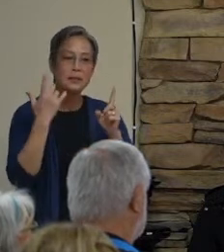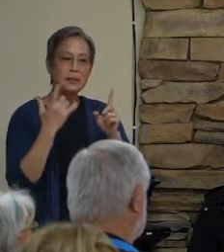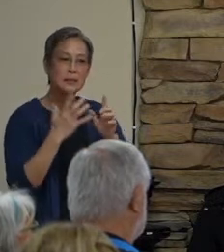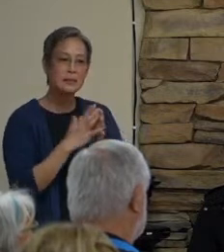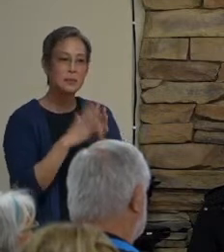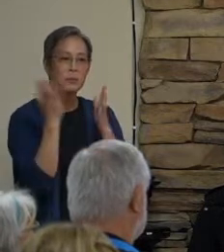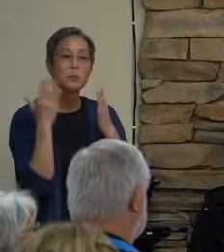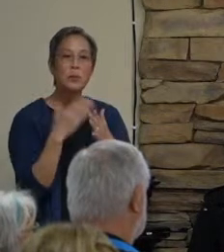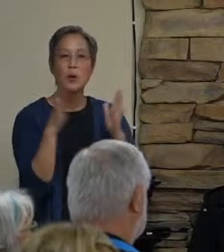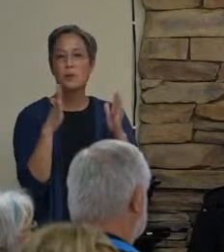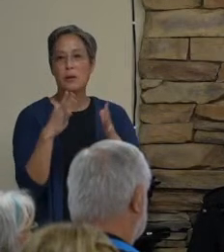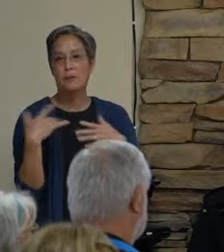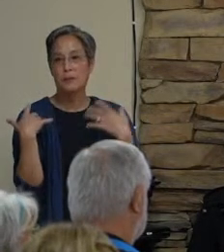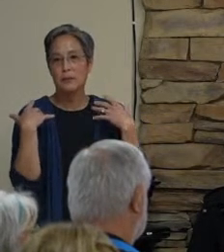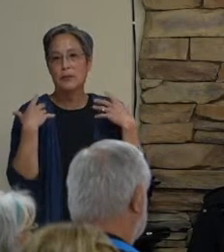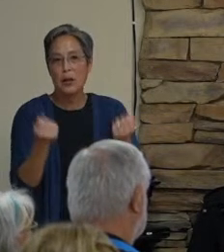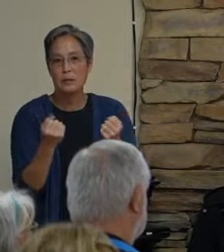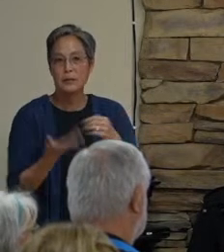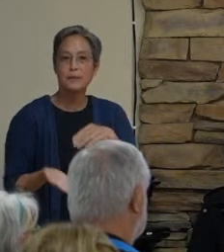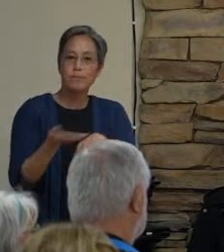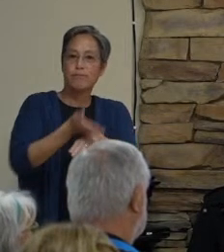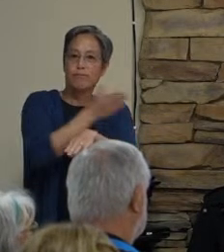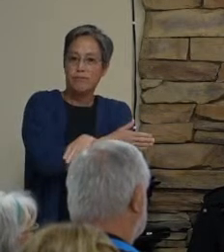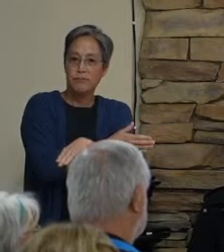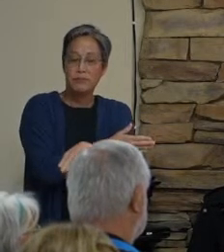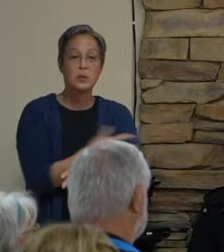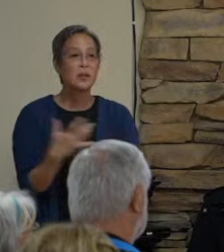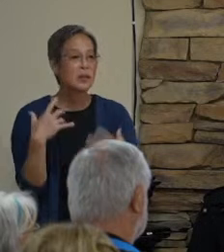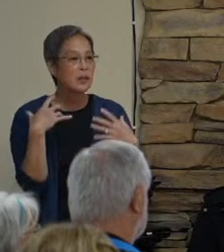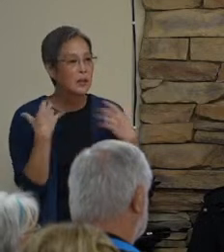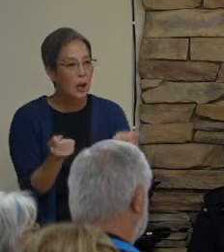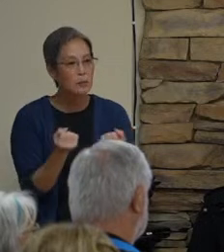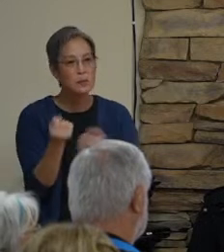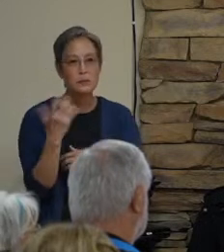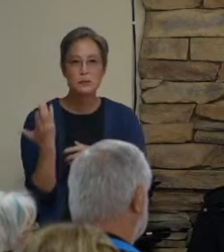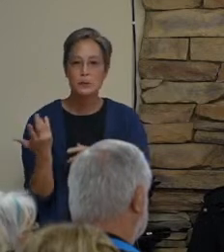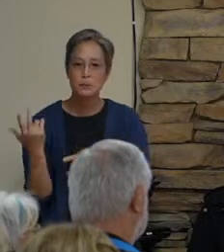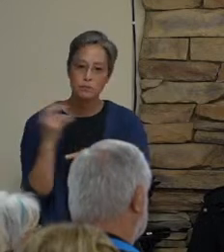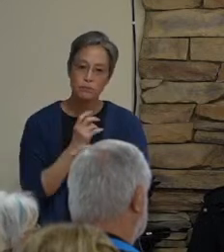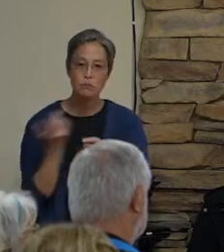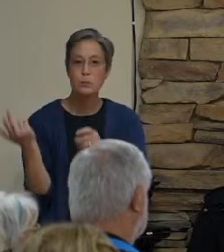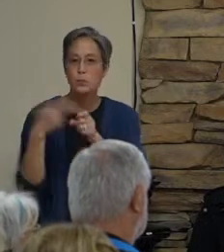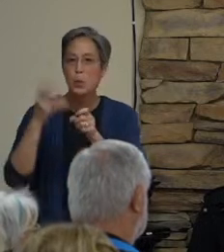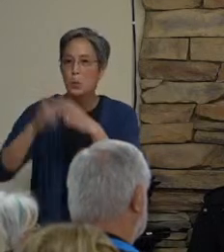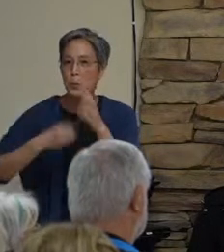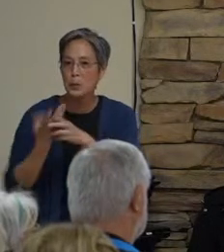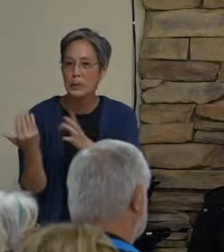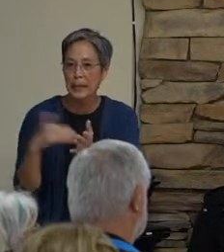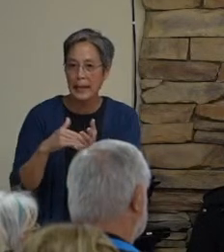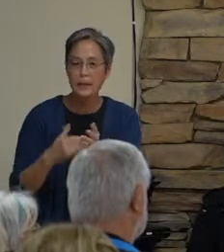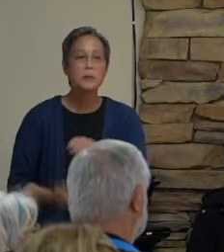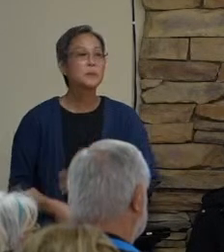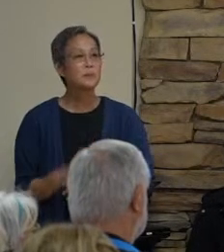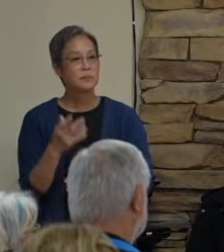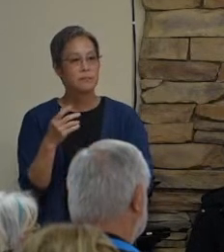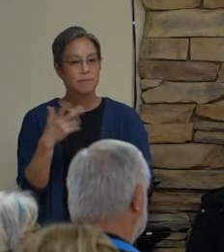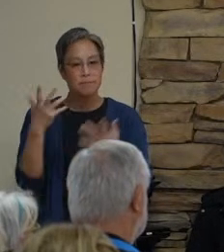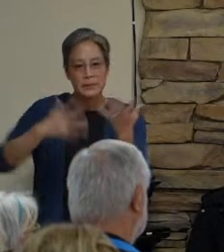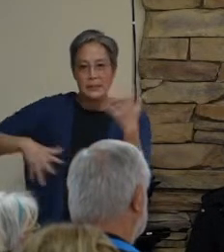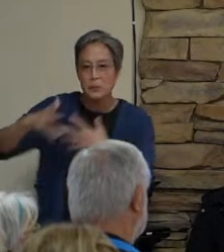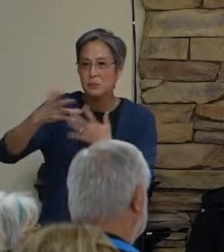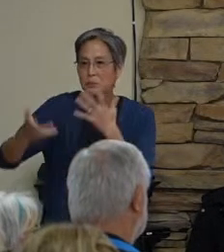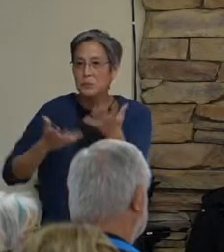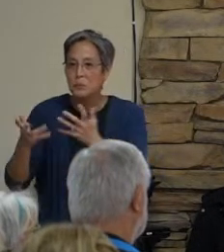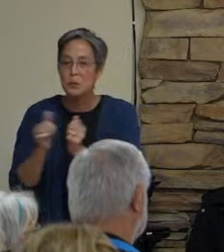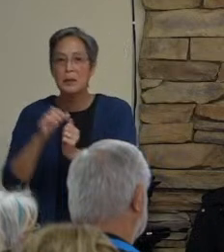overall increase in confidence. A confidence to get back out into the world. A confidence to interact again